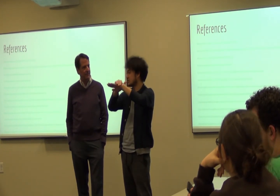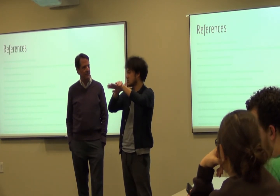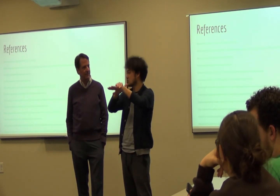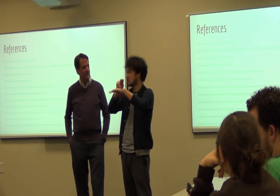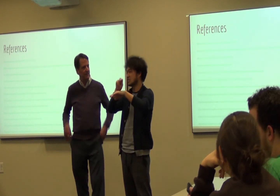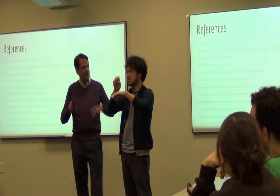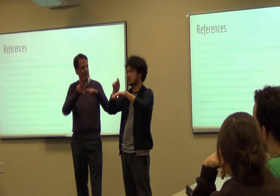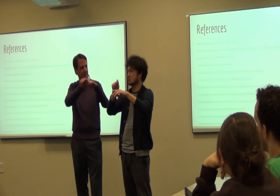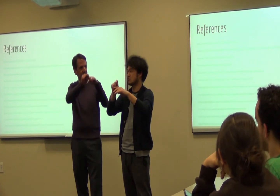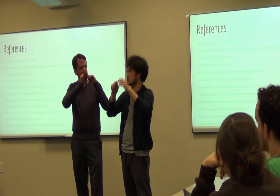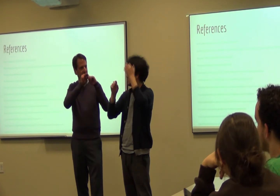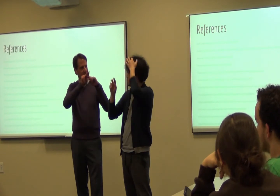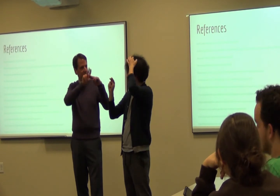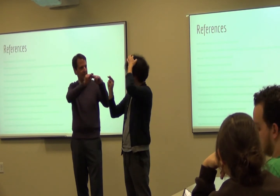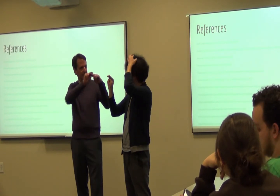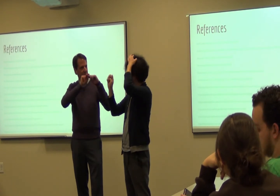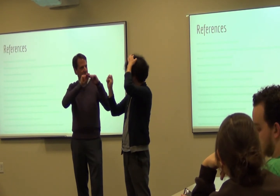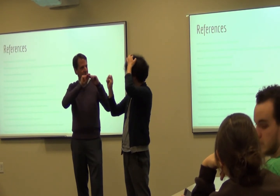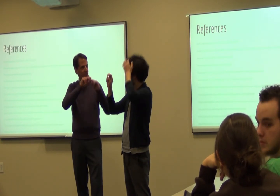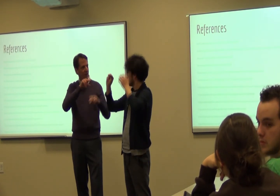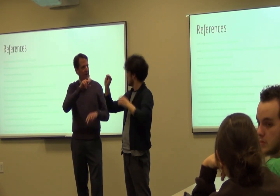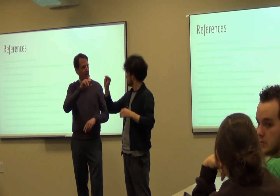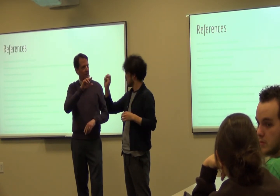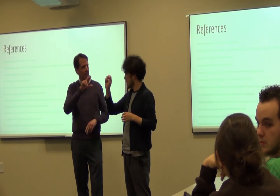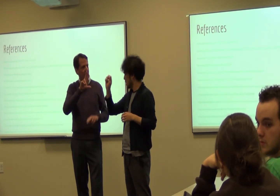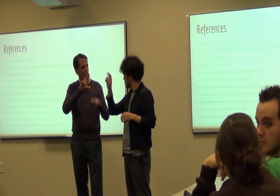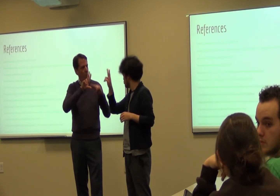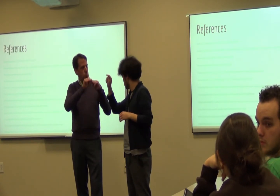So they borrow from the English. They mean like,